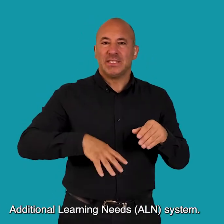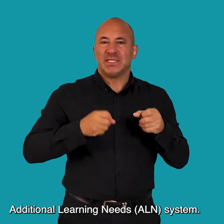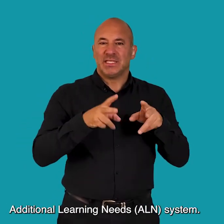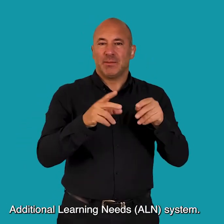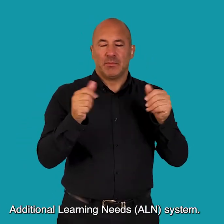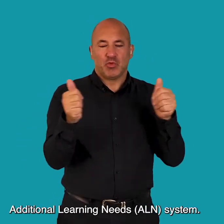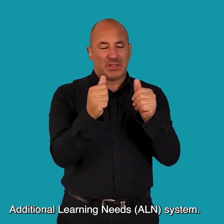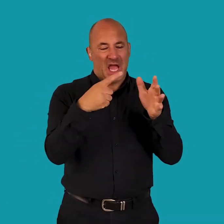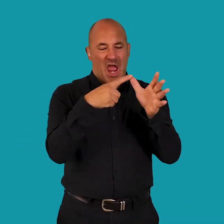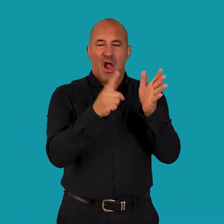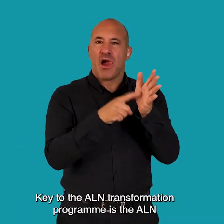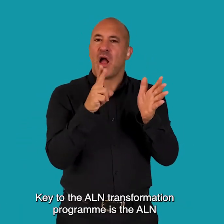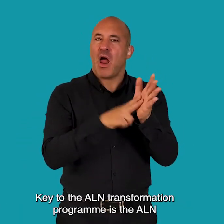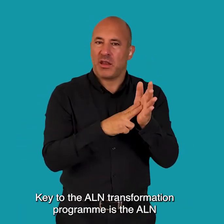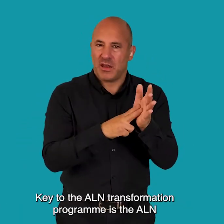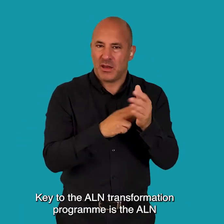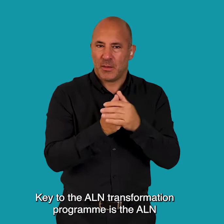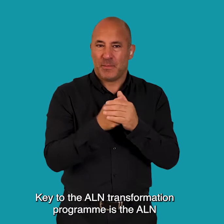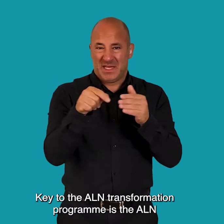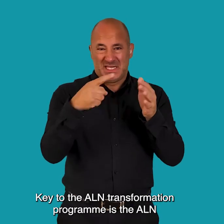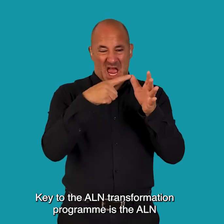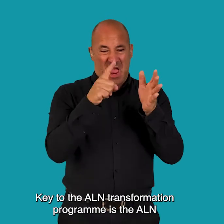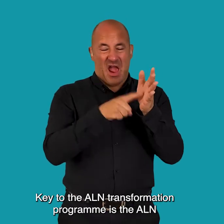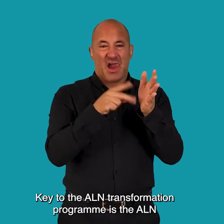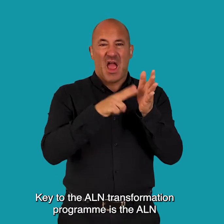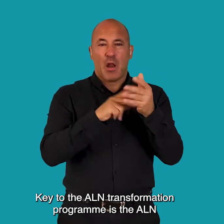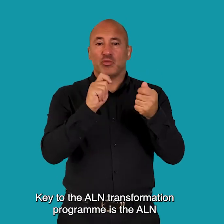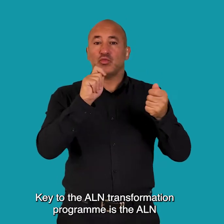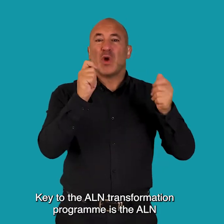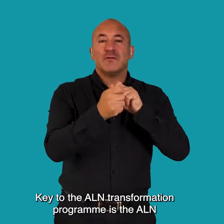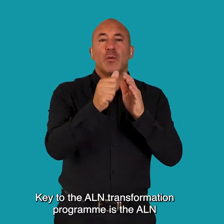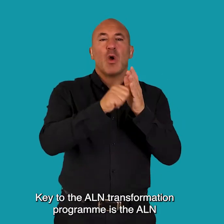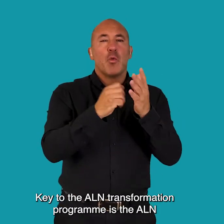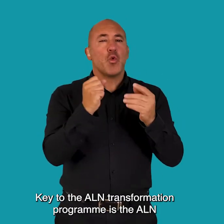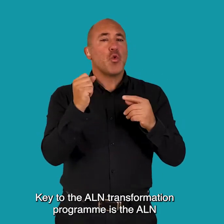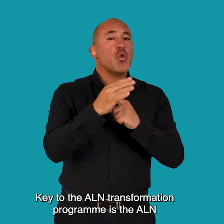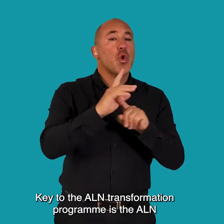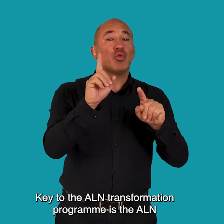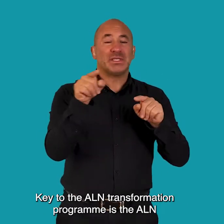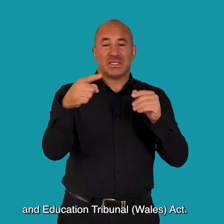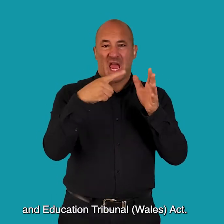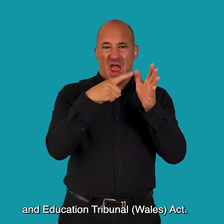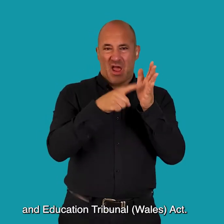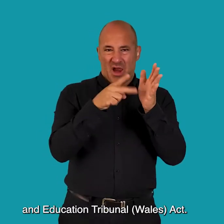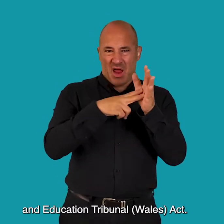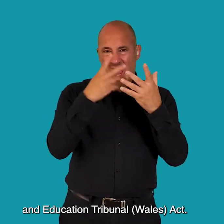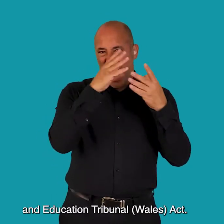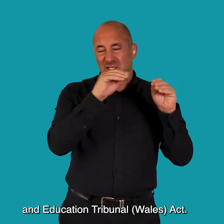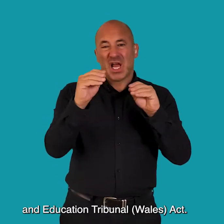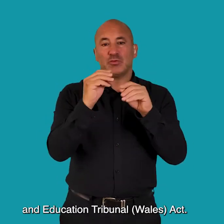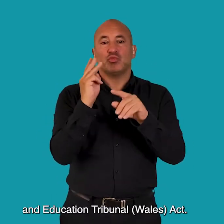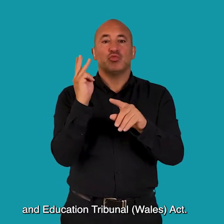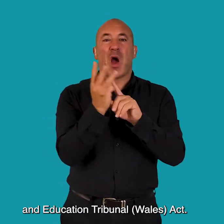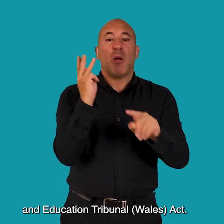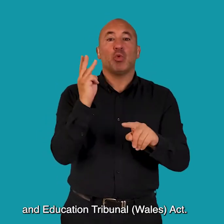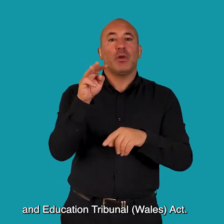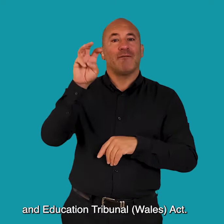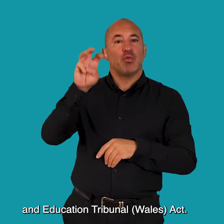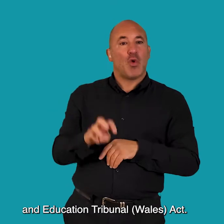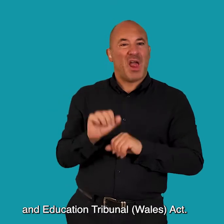system. Key to the ALN transformation programme is the ALN and Education Tribunal Wales Act.